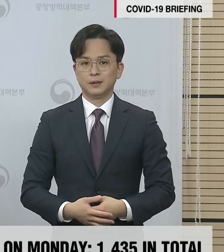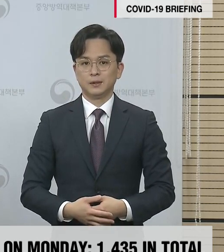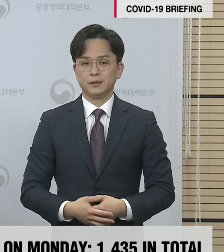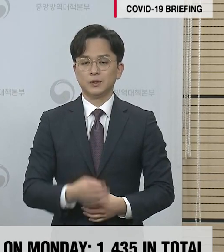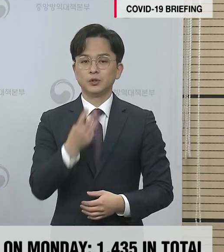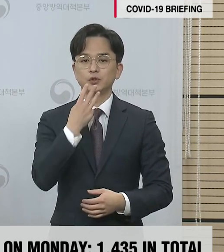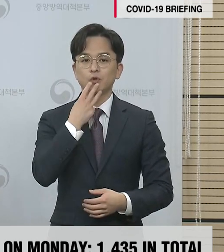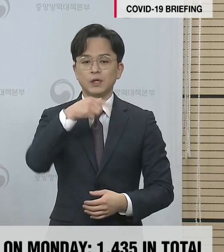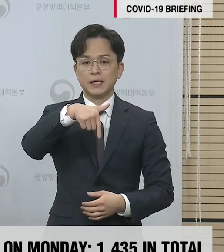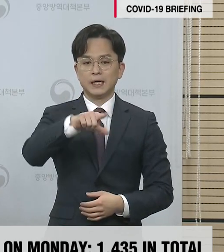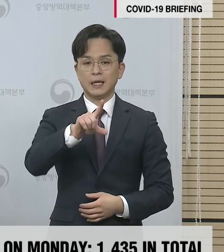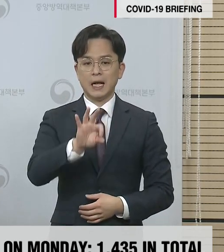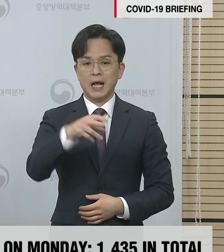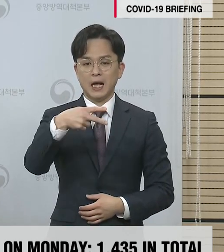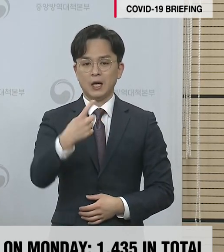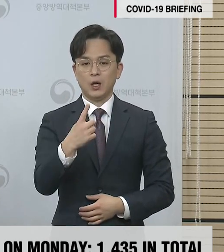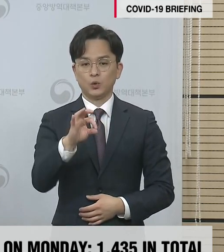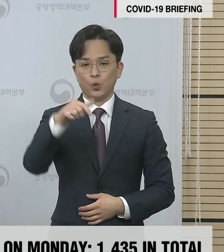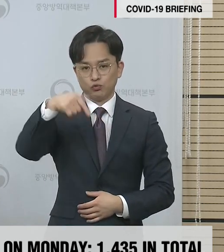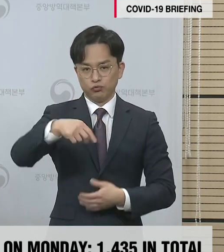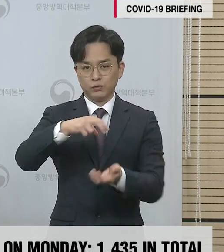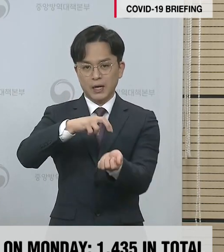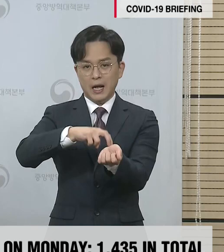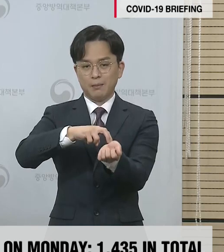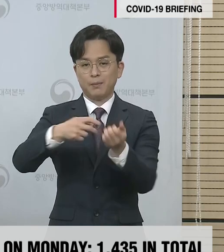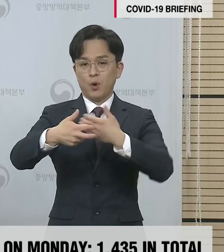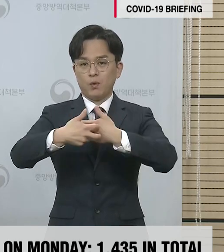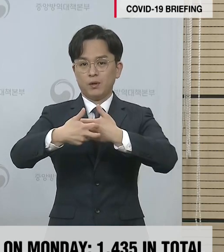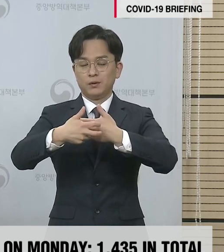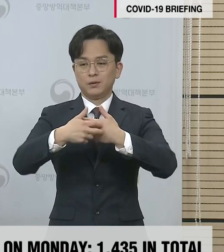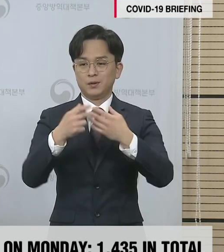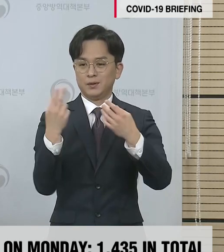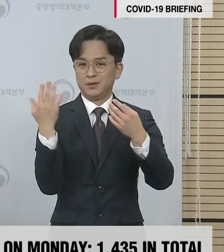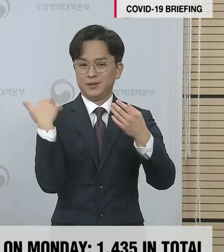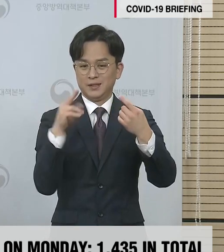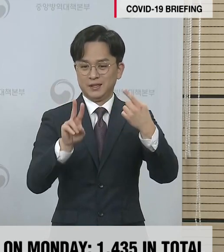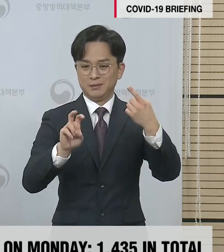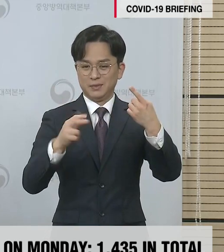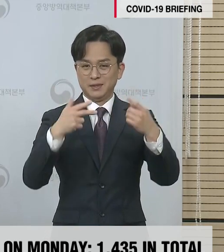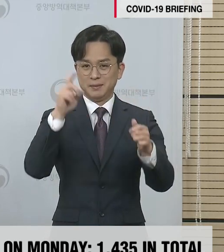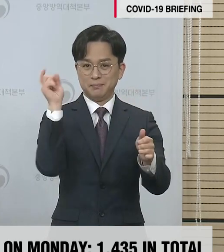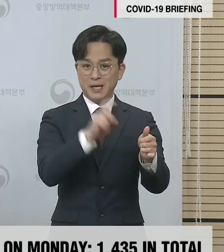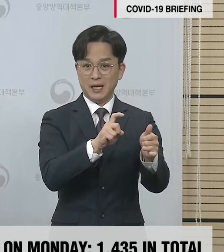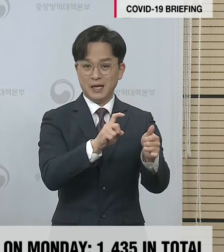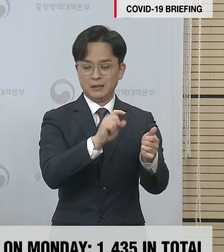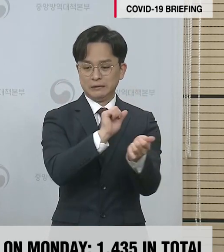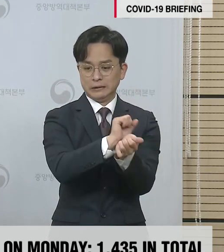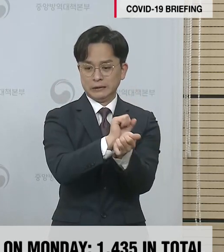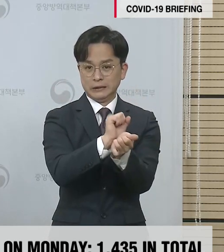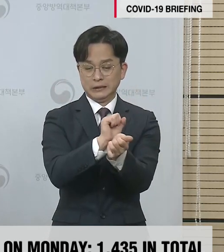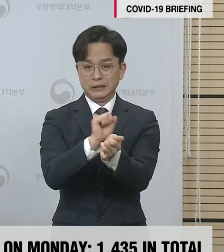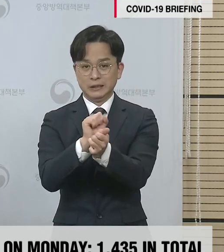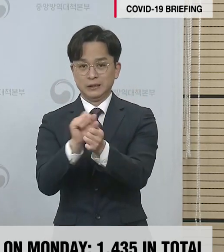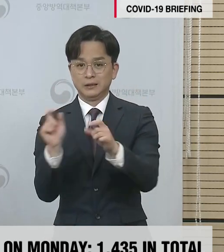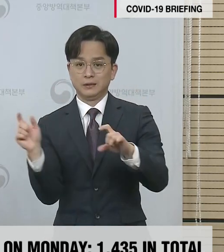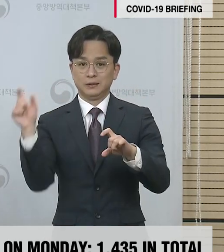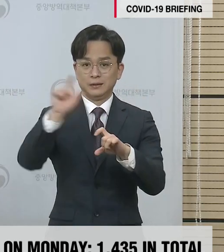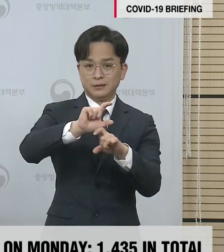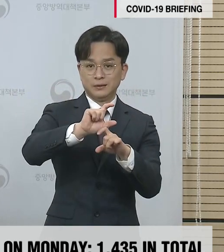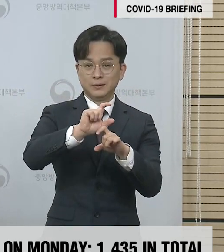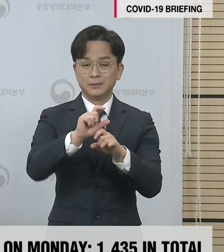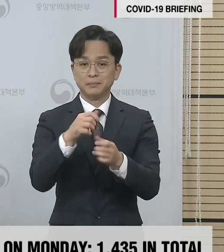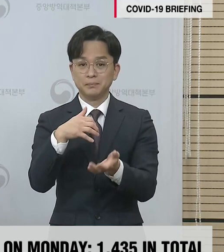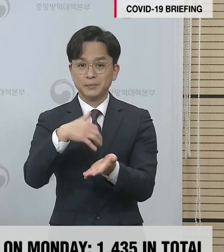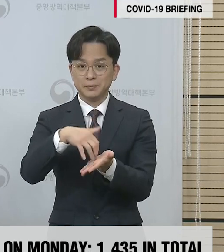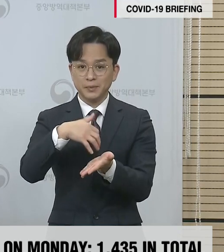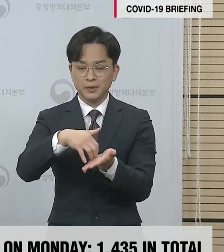date. And in Seoul's Gangdong-gu district, in relation to an oriental hospital, we identified the first index case